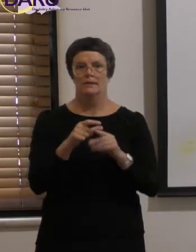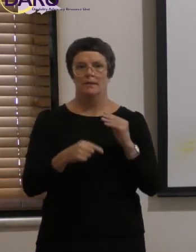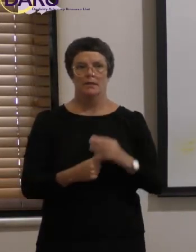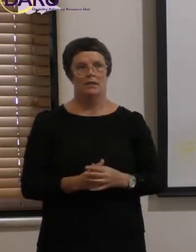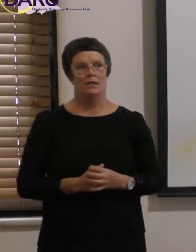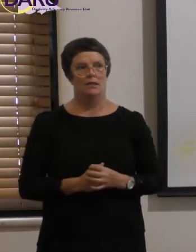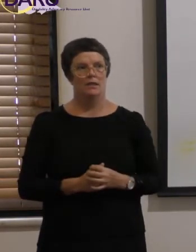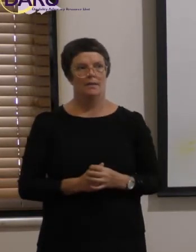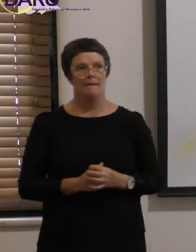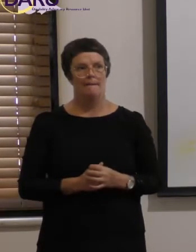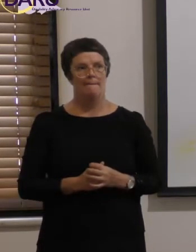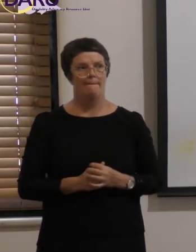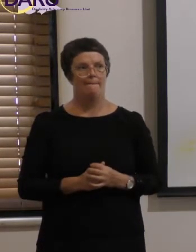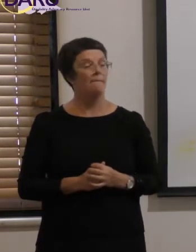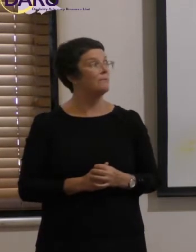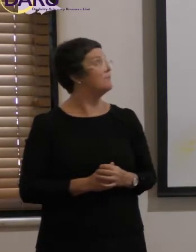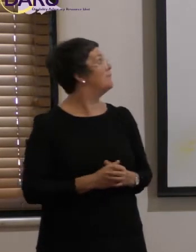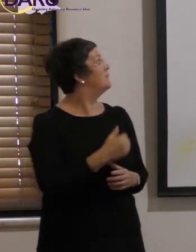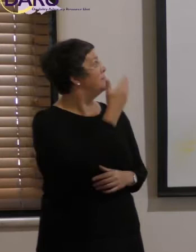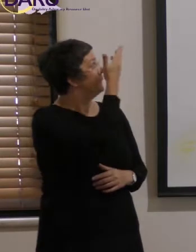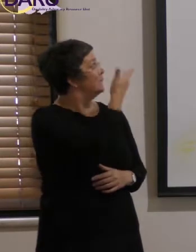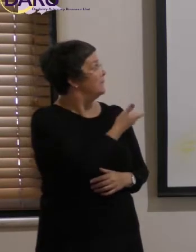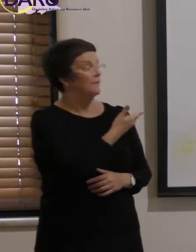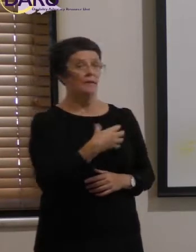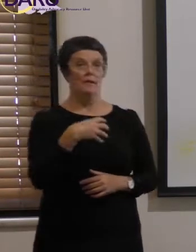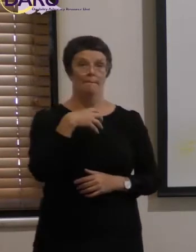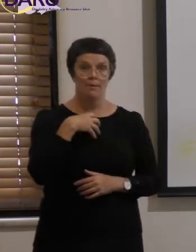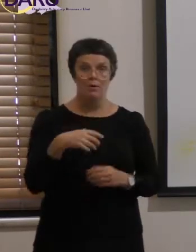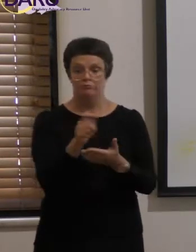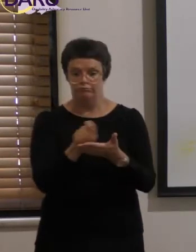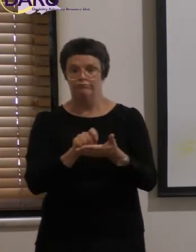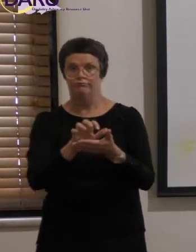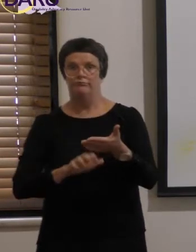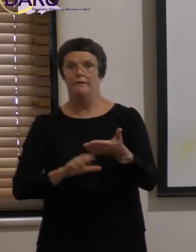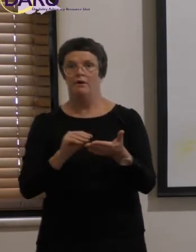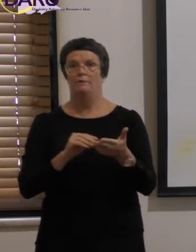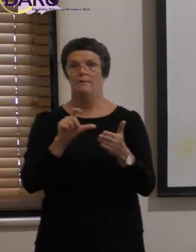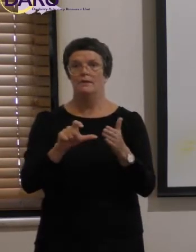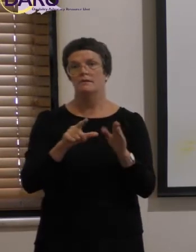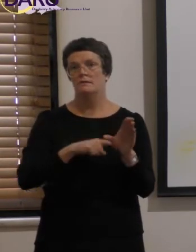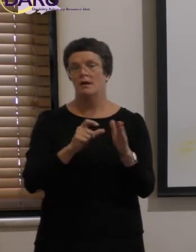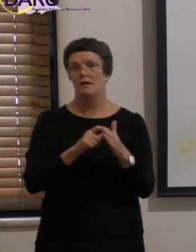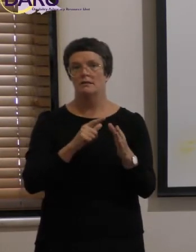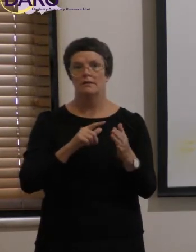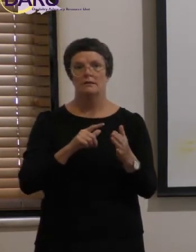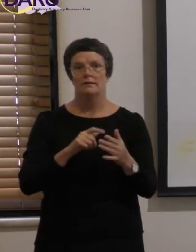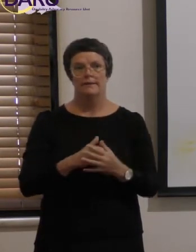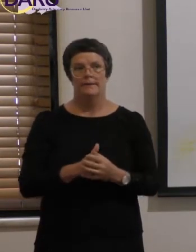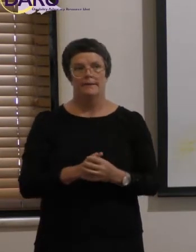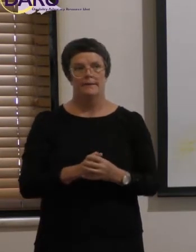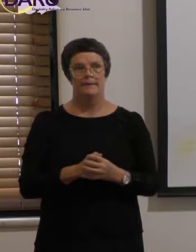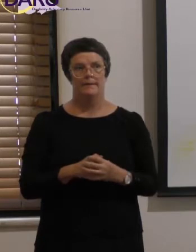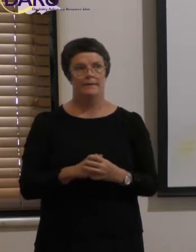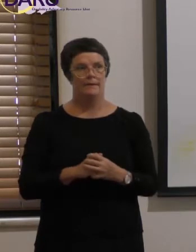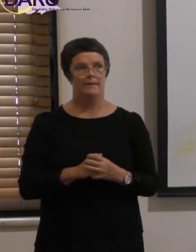consideration. Still going. That's why I've got black circles under my eyes. Still going.